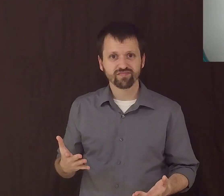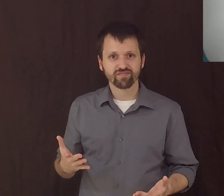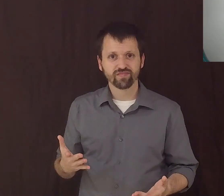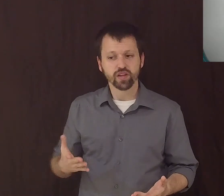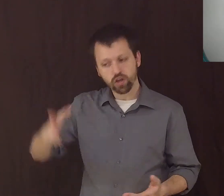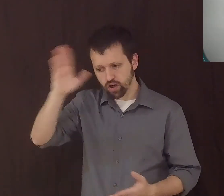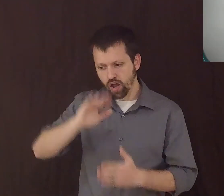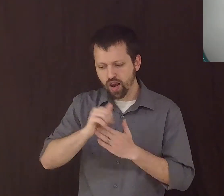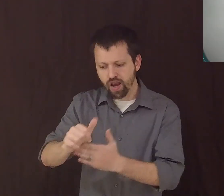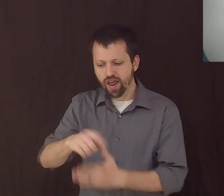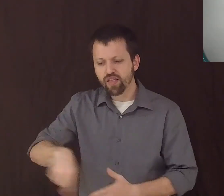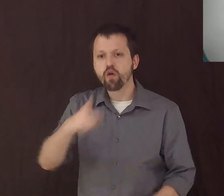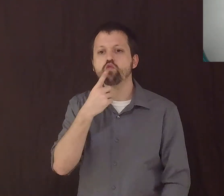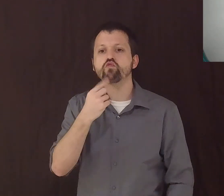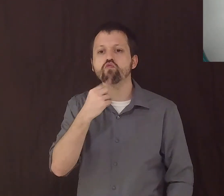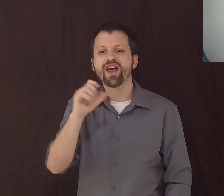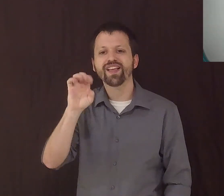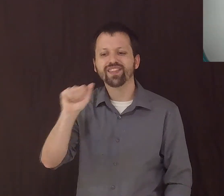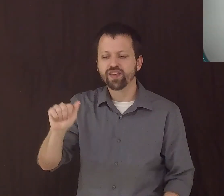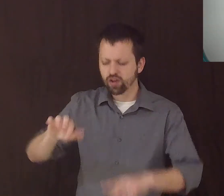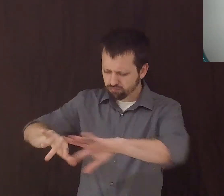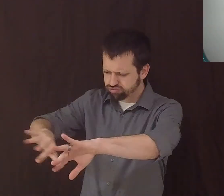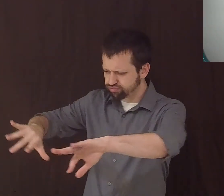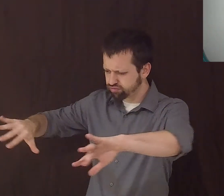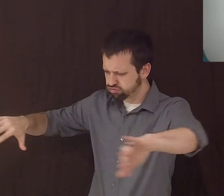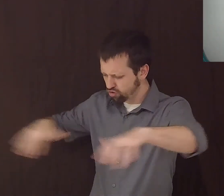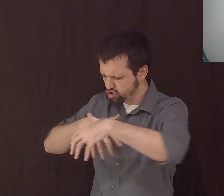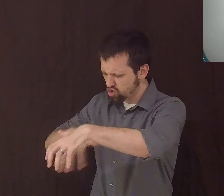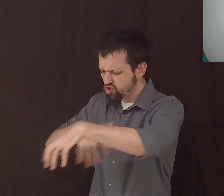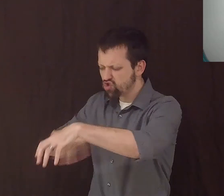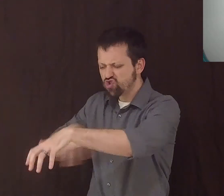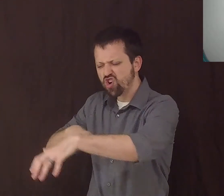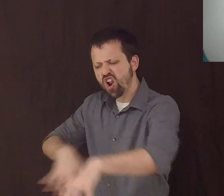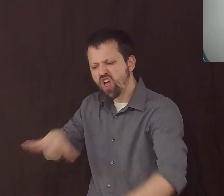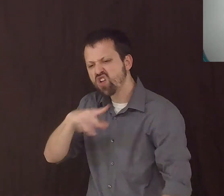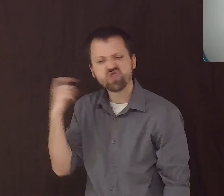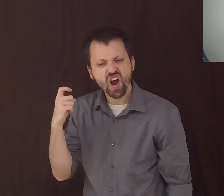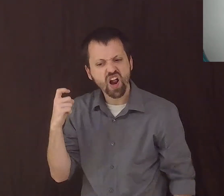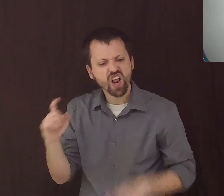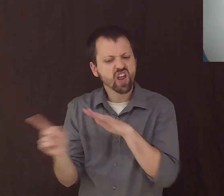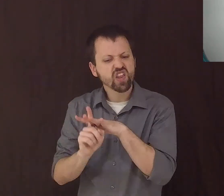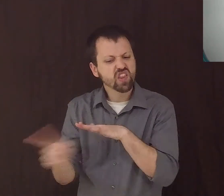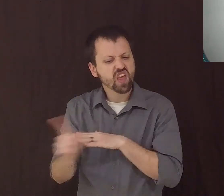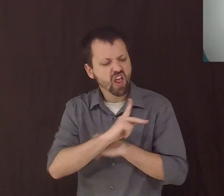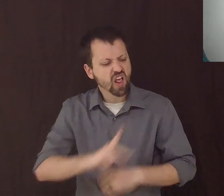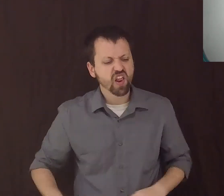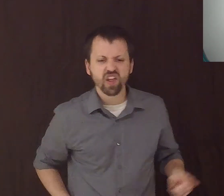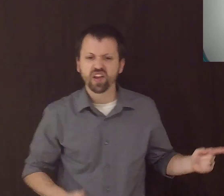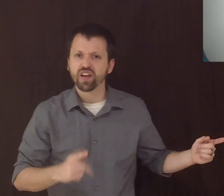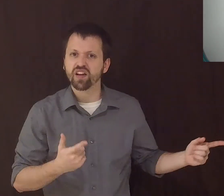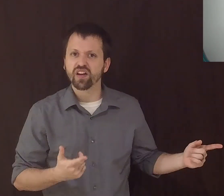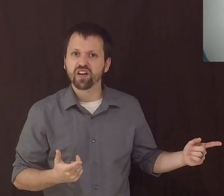them across the Red Sea on dry land in order to escape King Pharaoh and him chasing